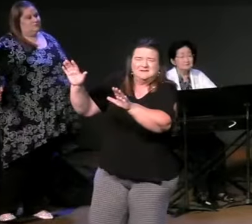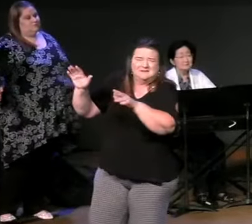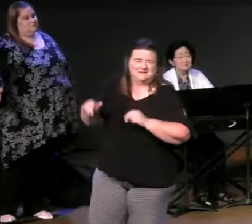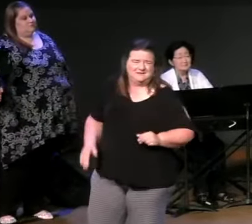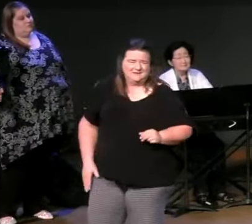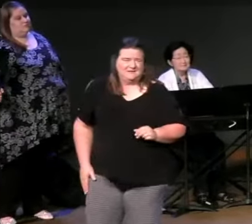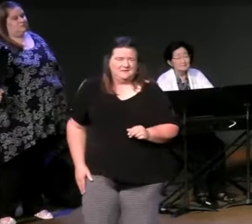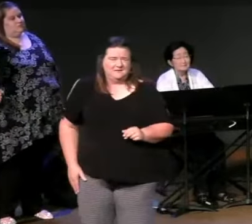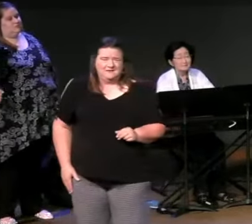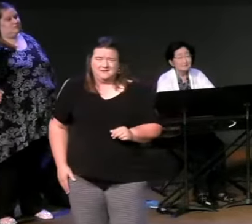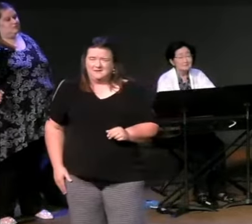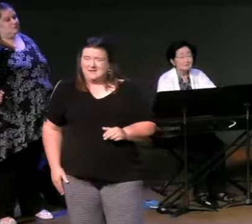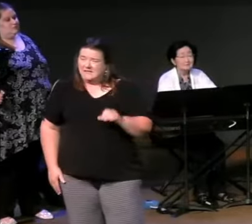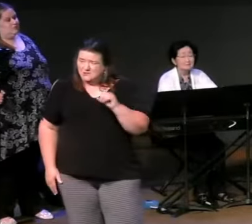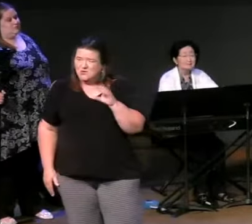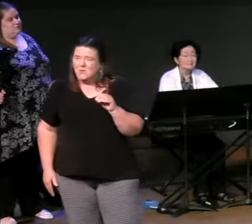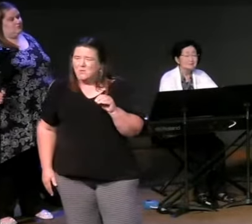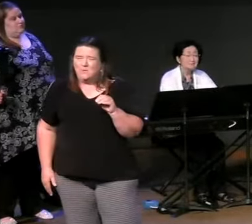So,